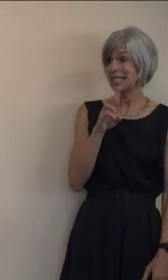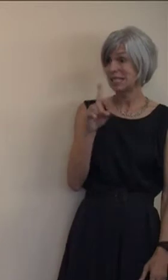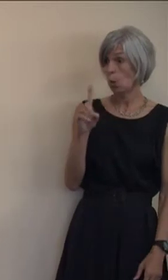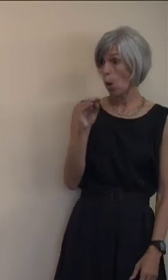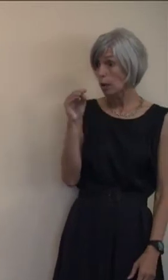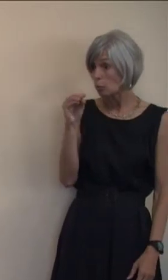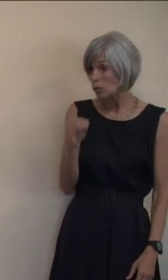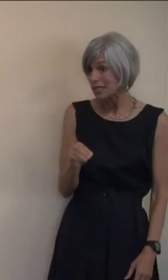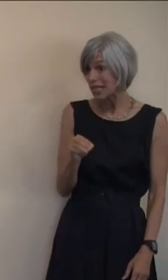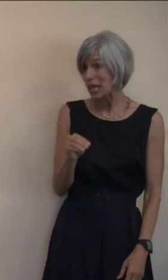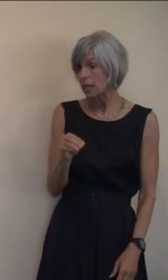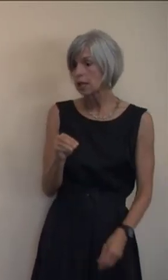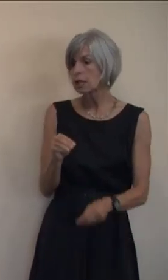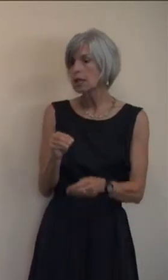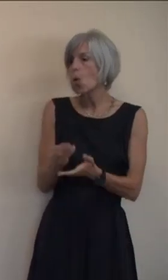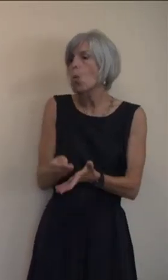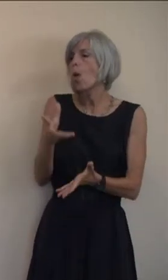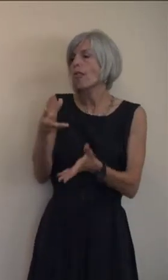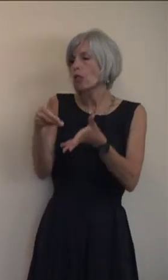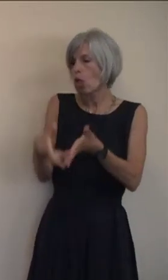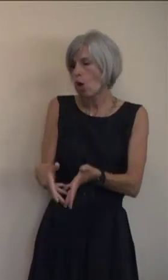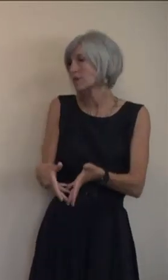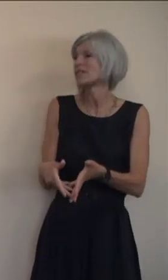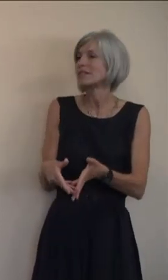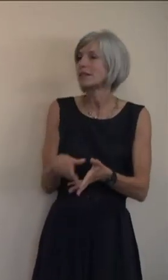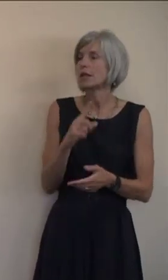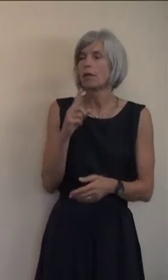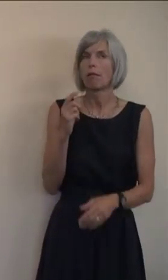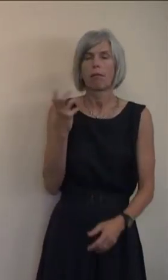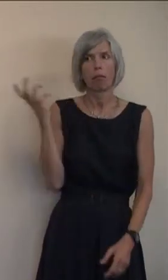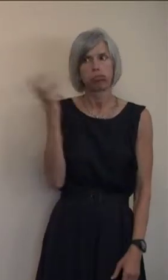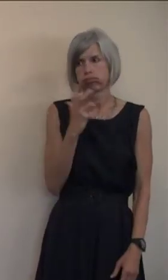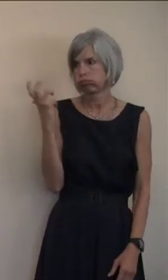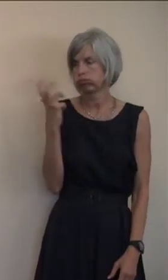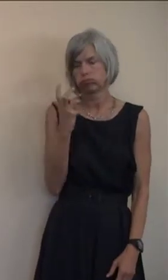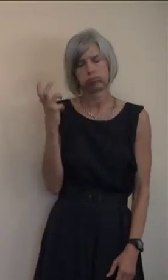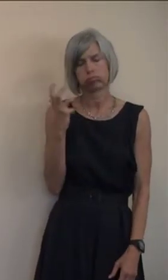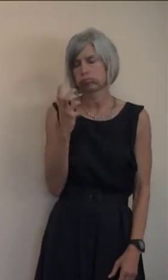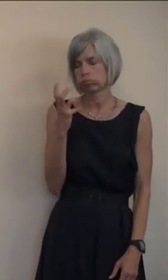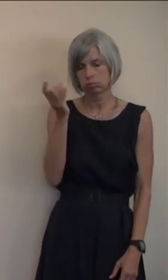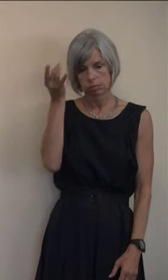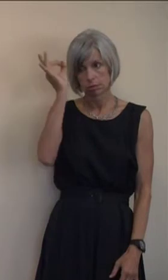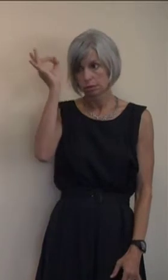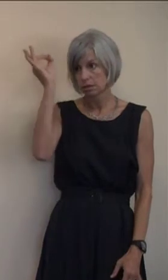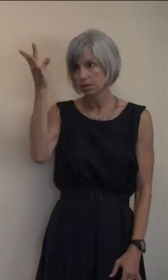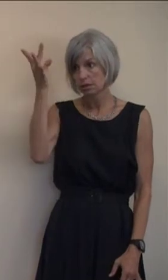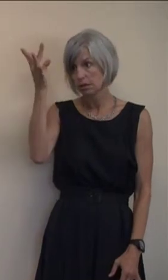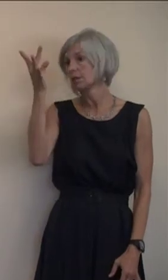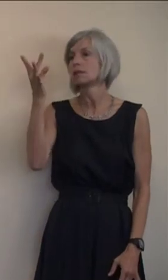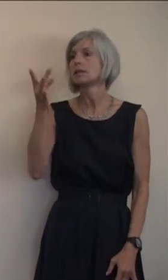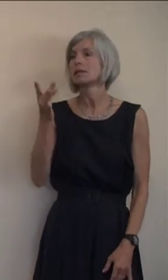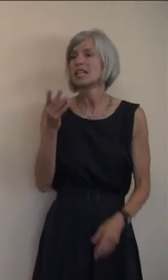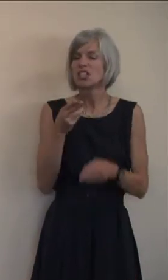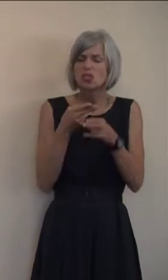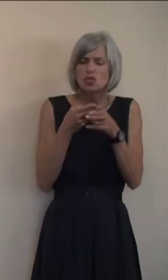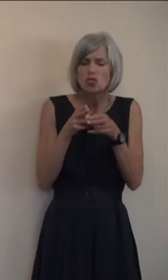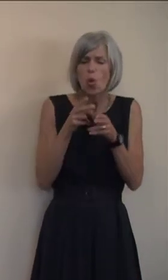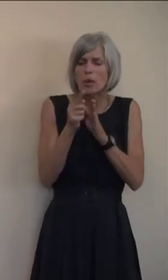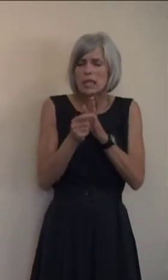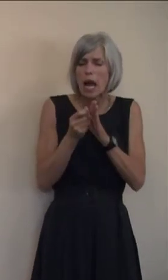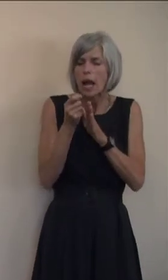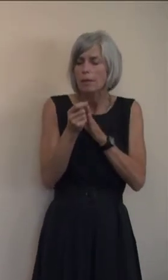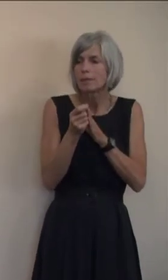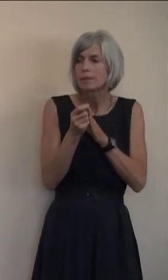61% wealth loss. Just incredible in a very short period of time.